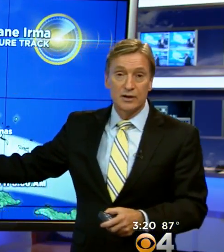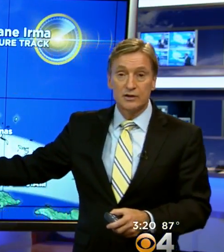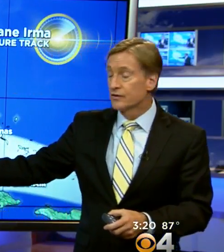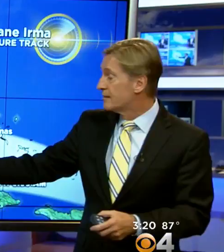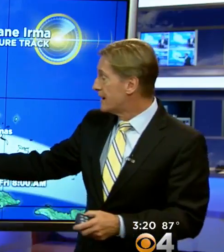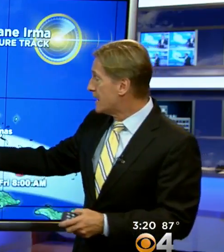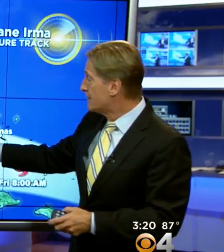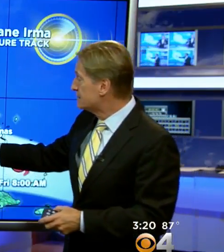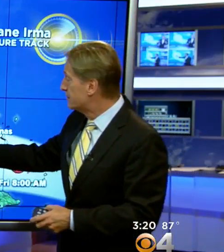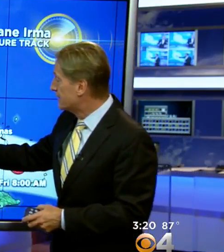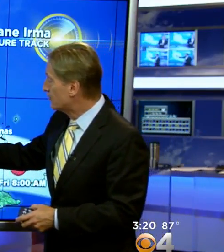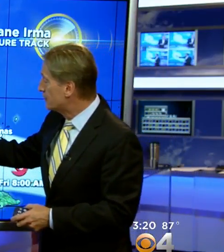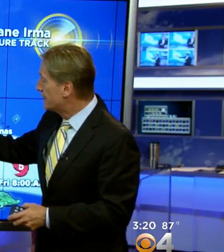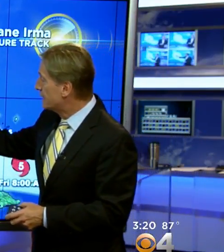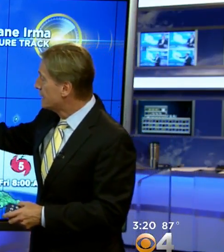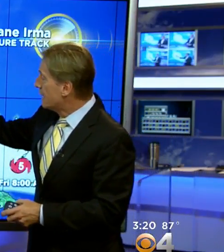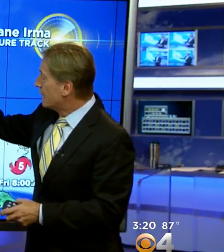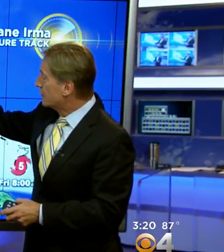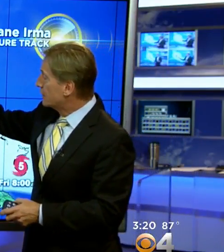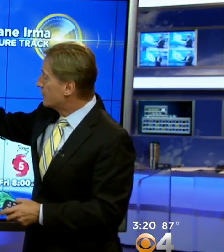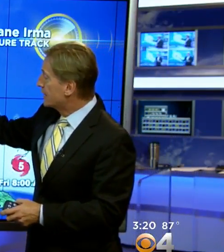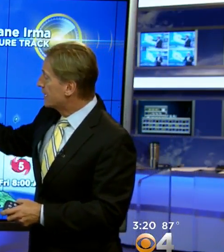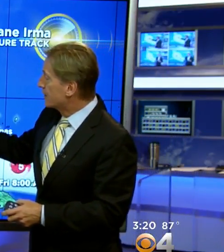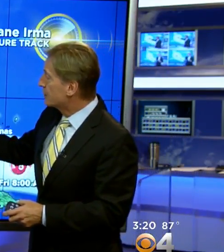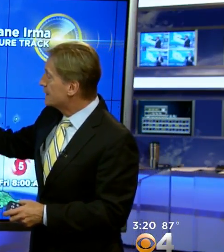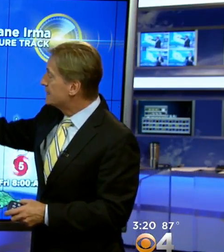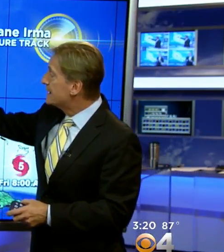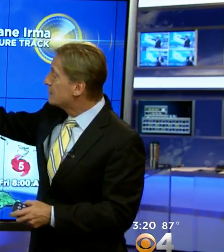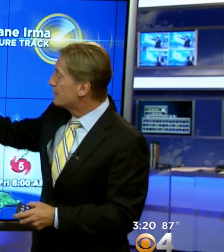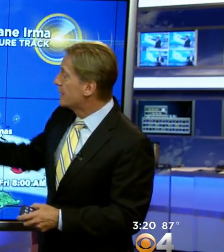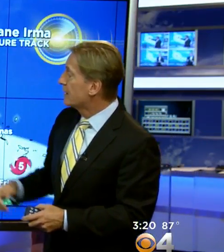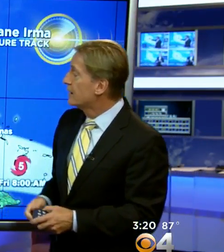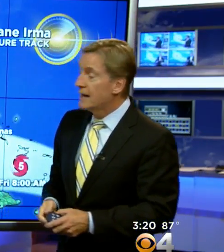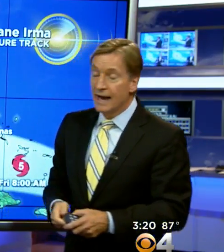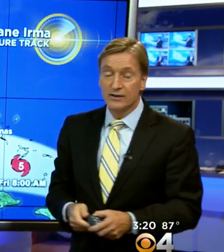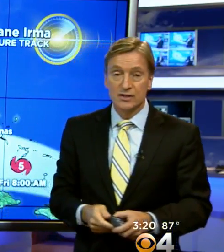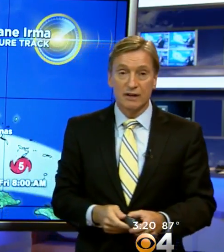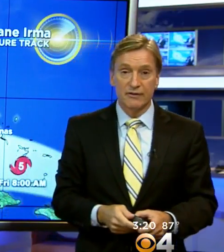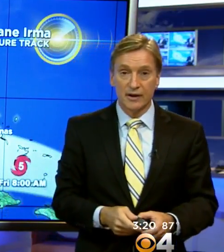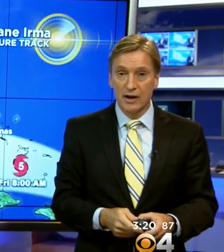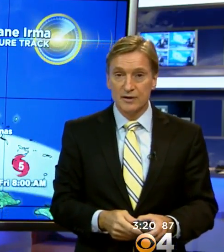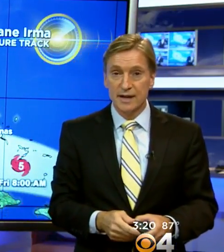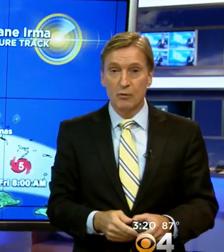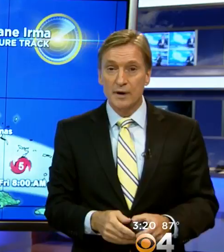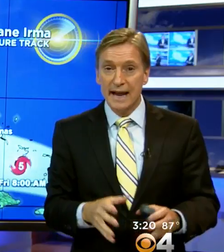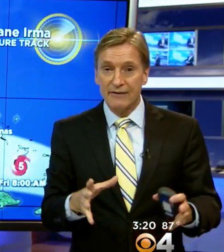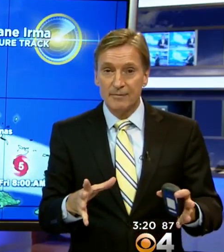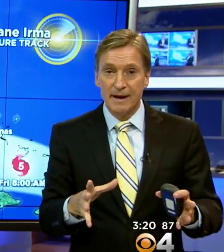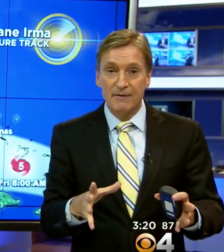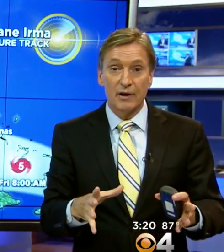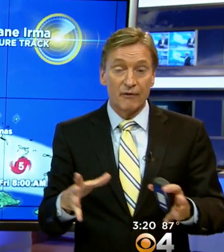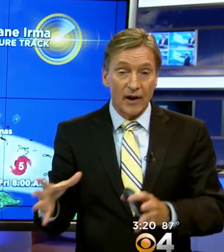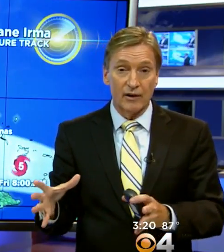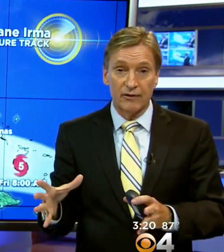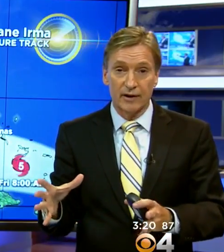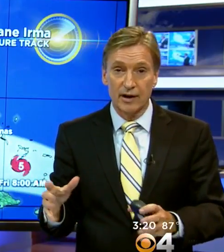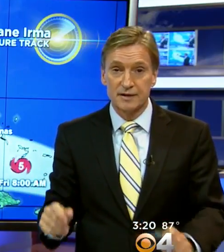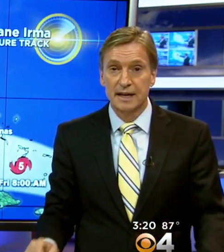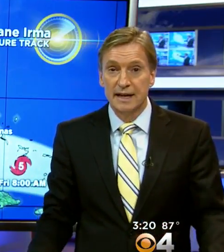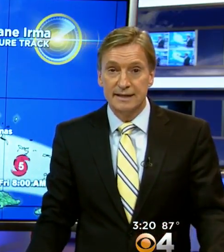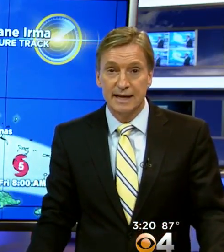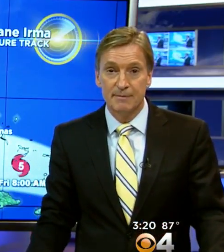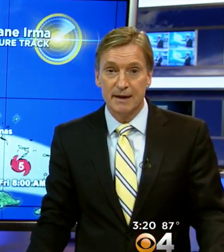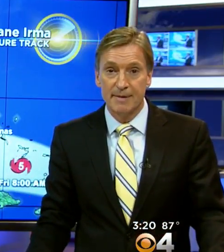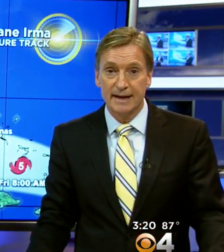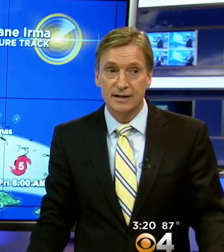not so good news for the Bahamas, but it would be good if we could kind of thread the needle there just off of our coast, and it wouldn't have to be very far off of our